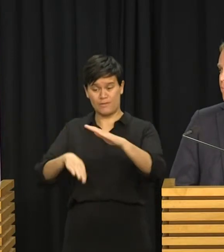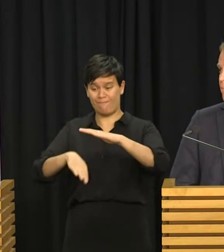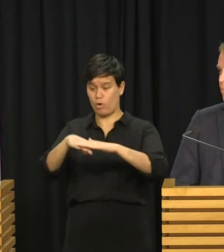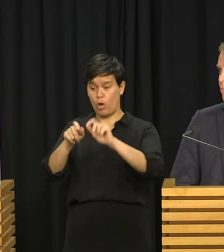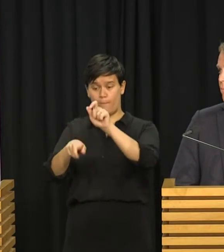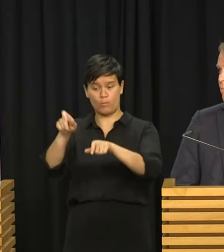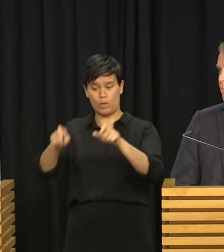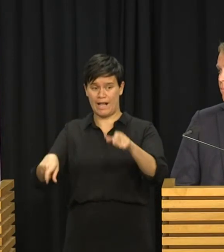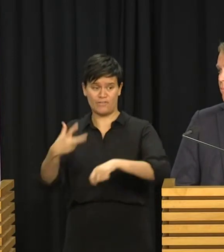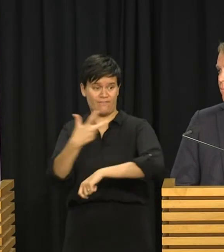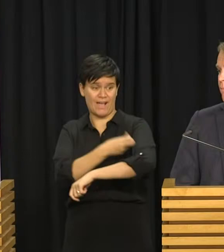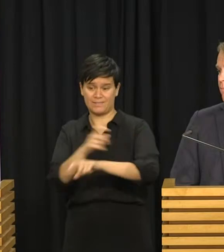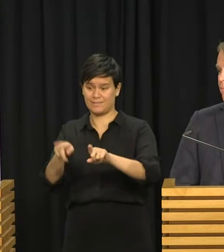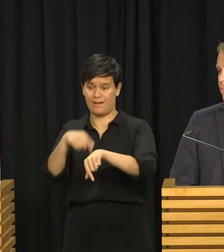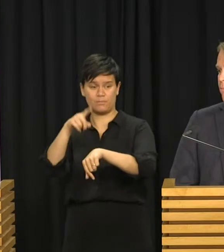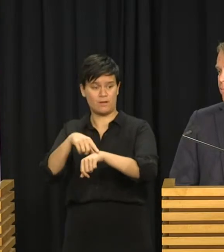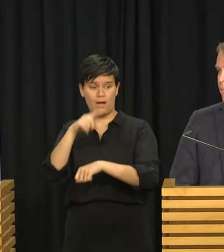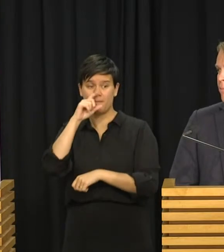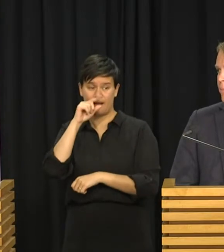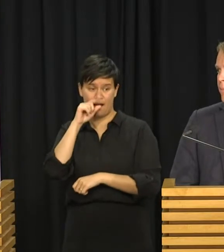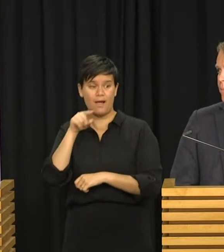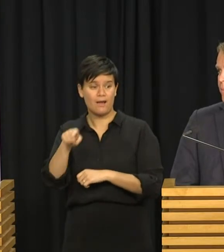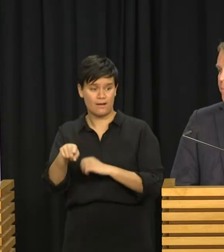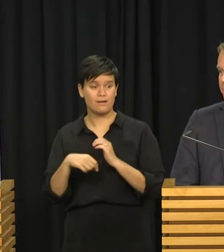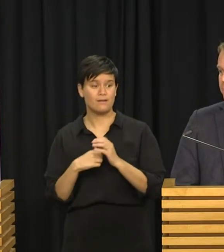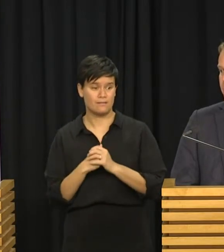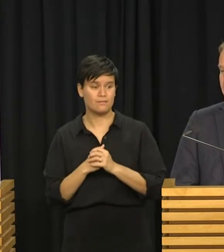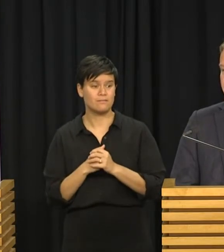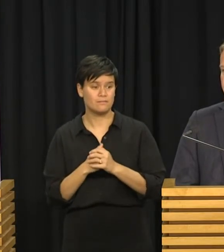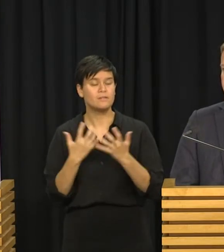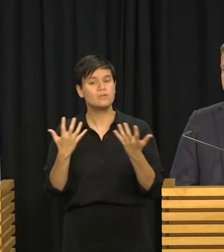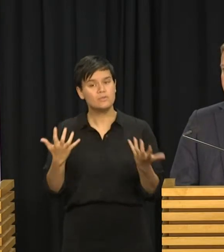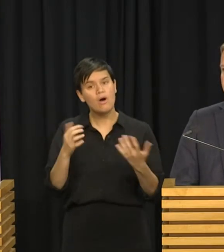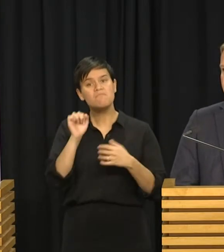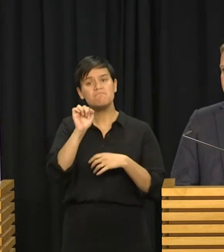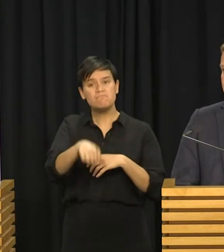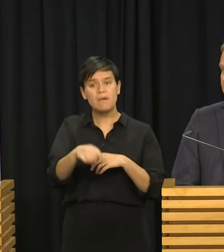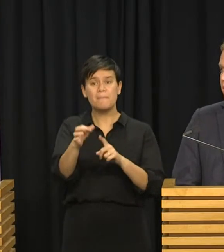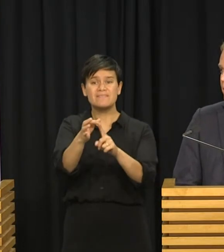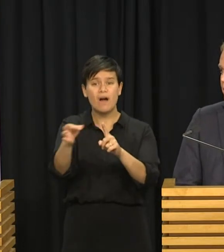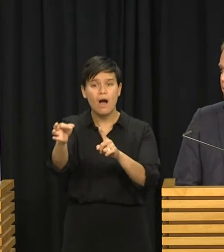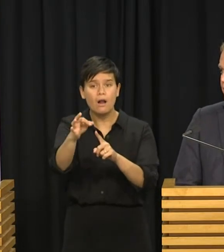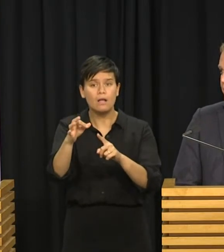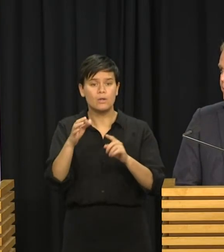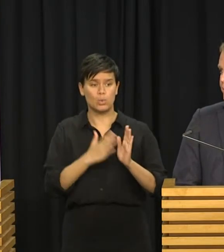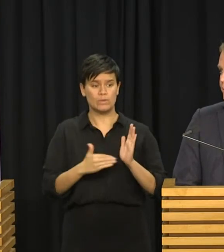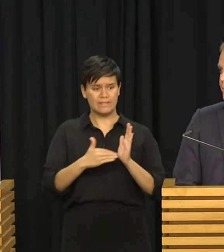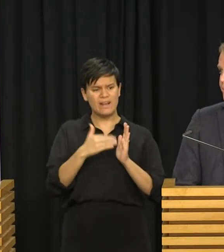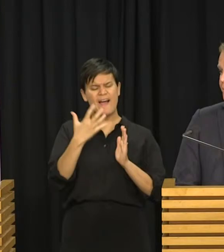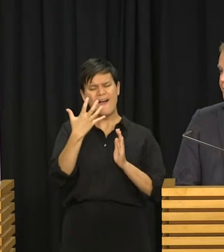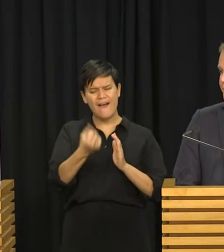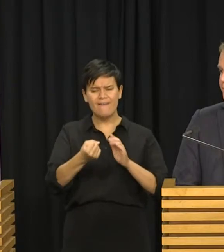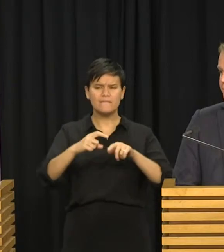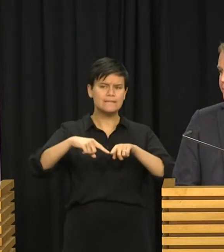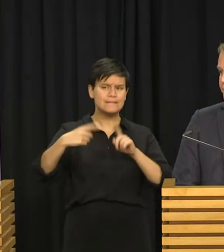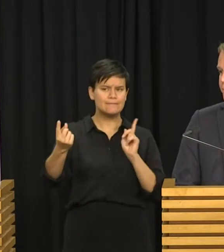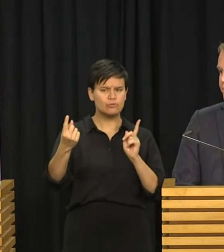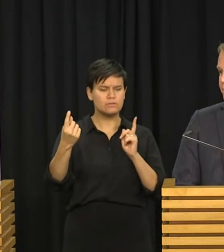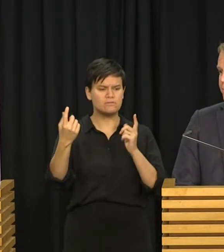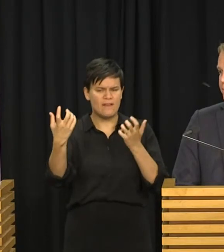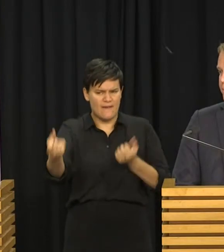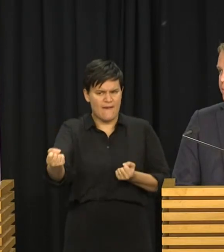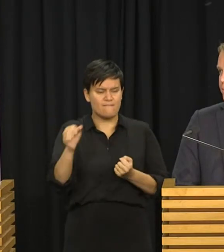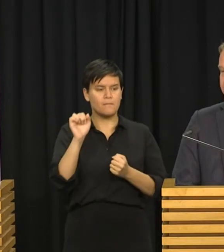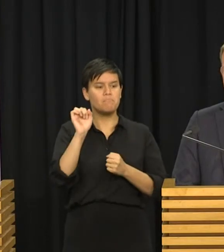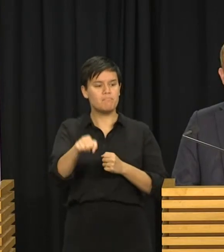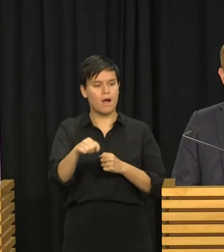those are a couple of the issues we're dealing with at the moment. So a bit of variation. We mostly want to hear back from the Pacific about what they want in